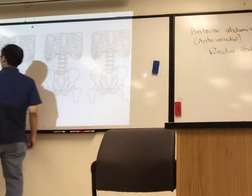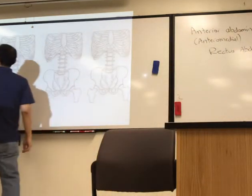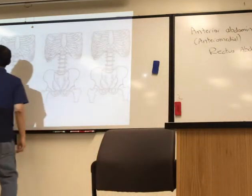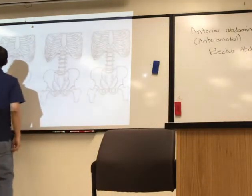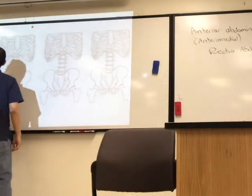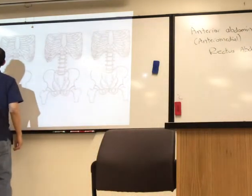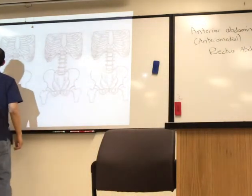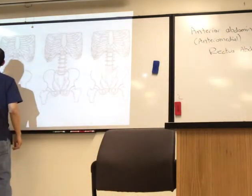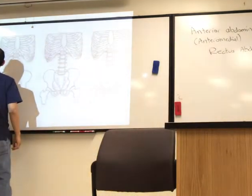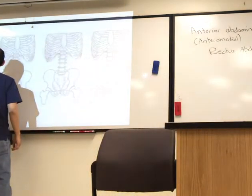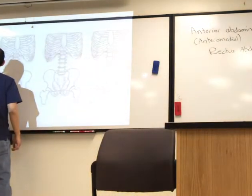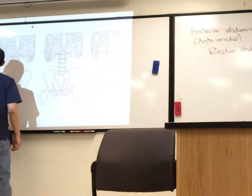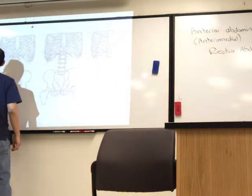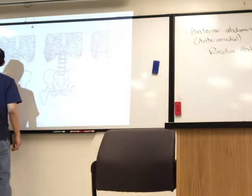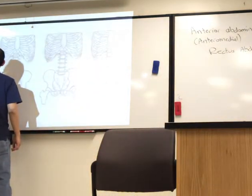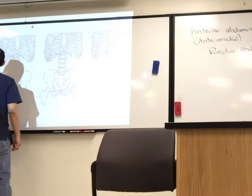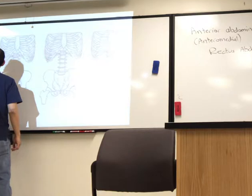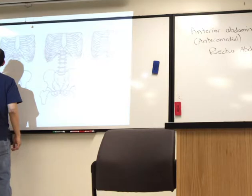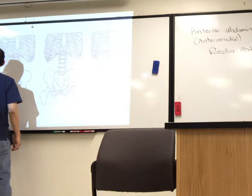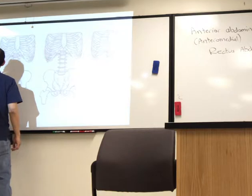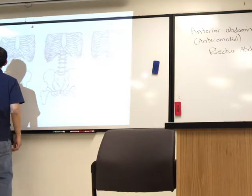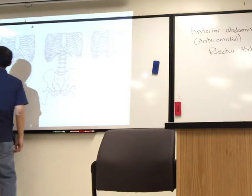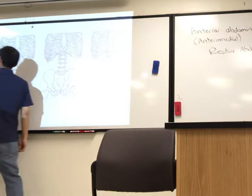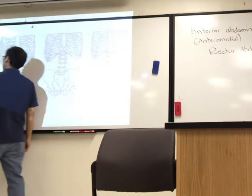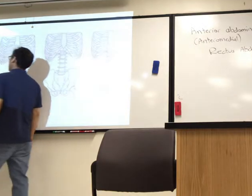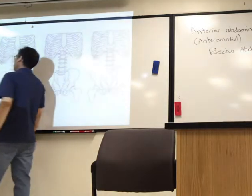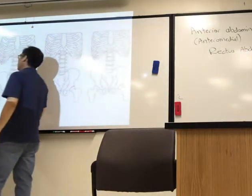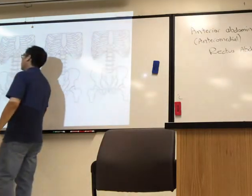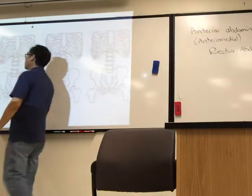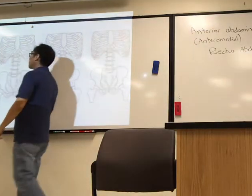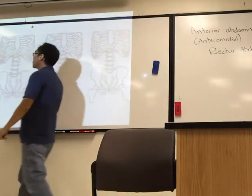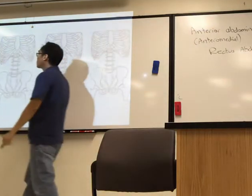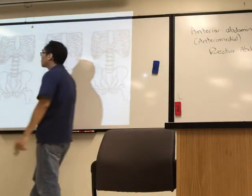navel, right there, belly button.